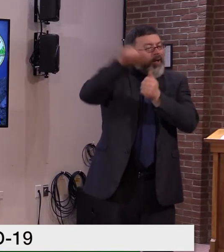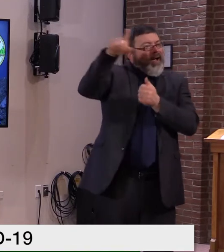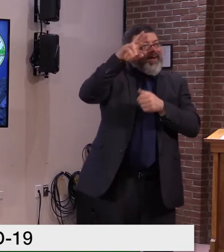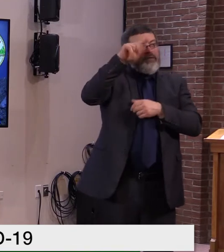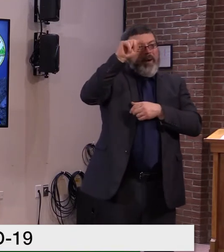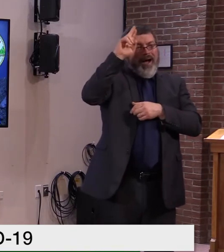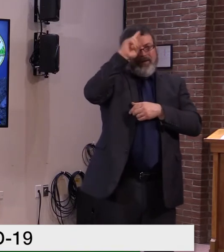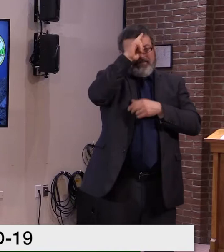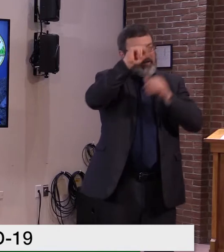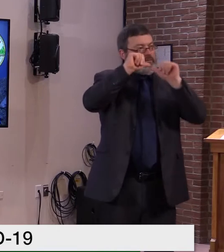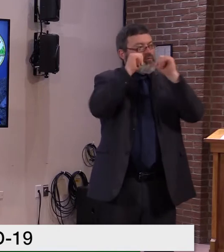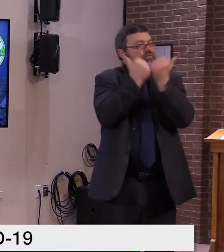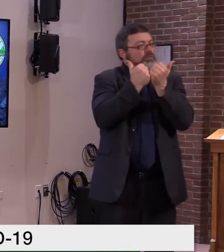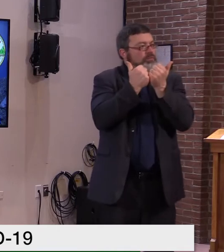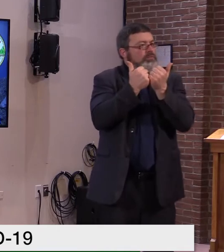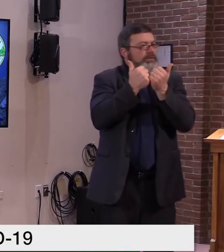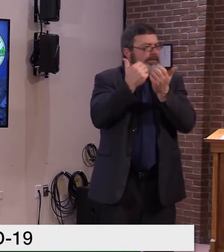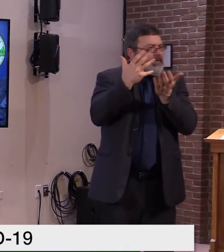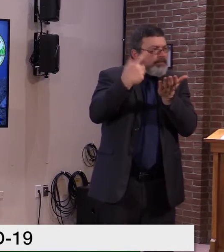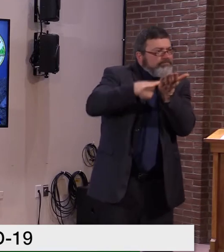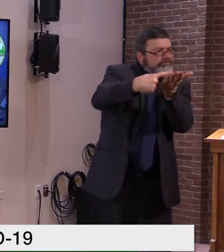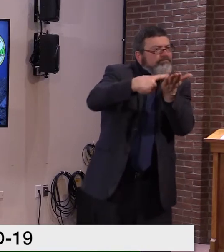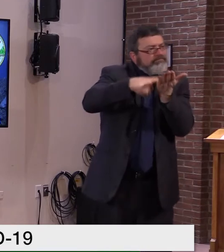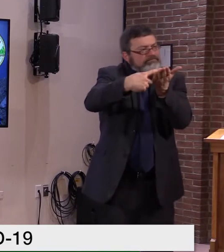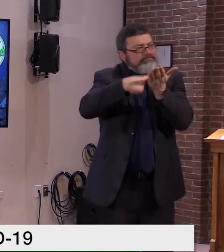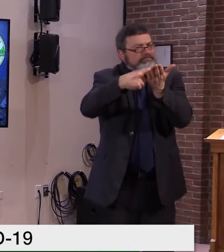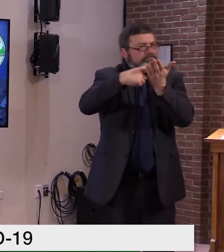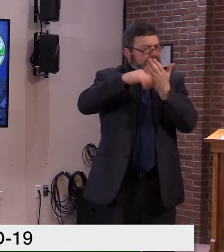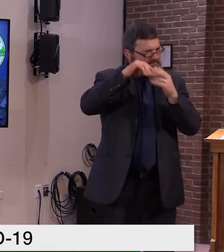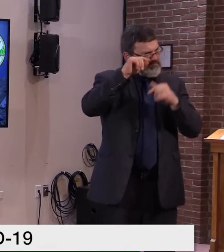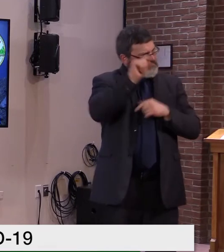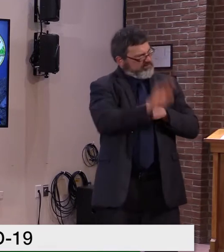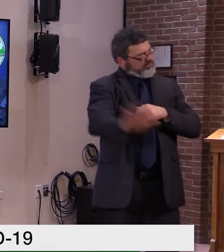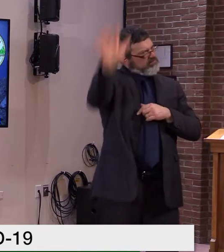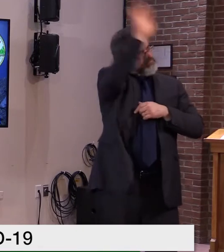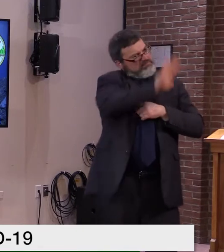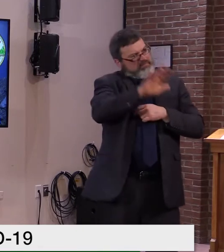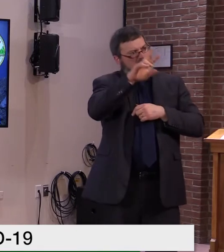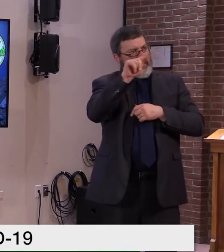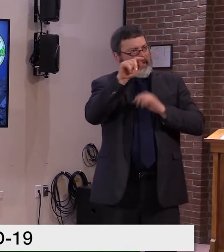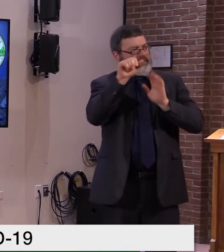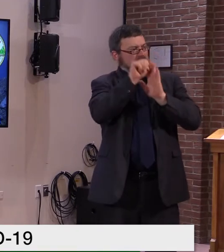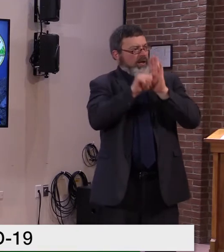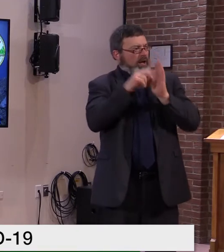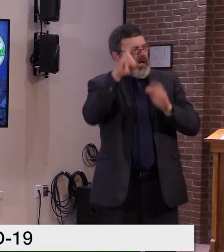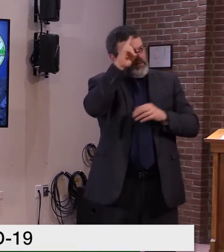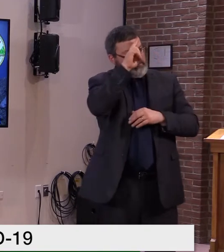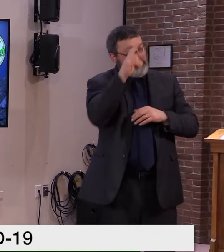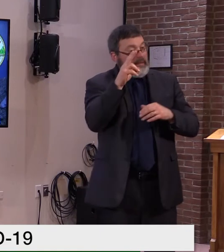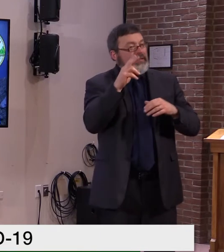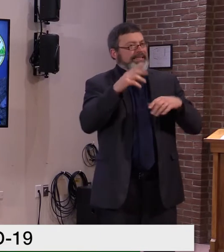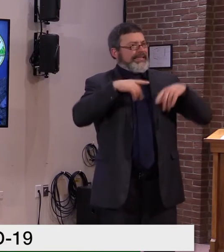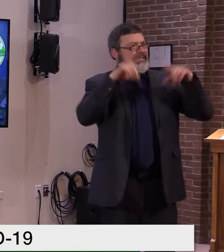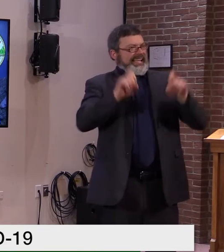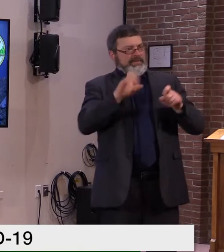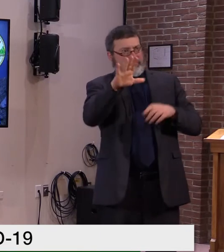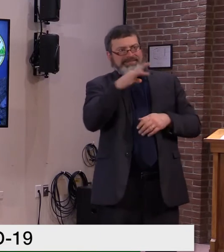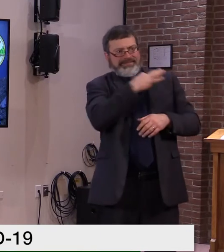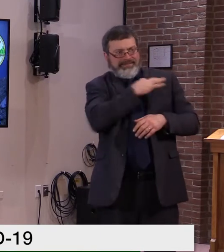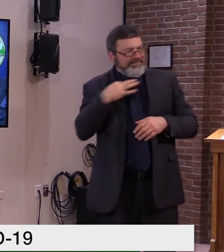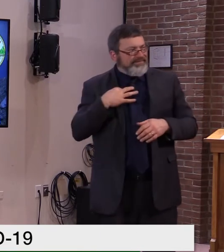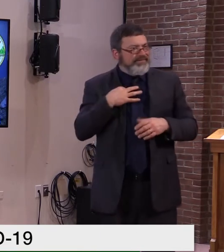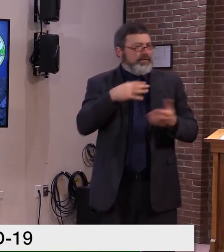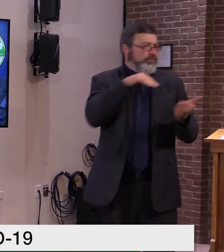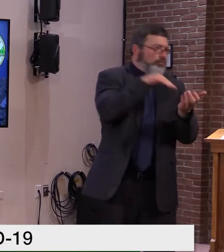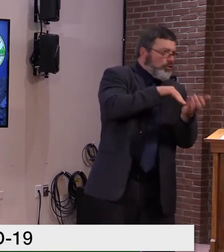with hospitals in this state to increase testing significantly of their employees on a monthly basis. We should be announcing